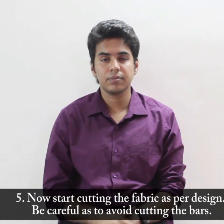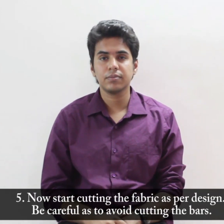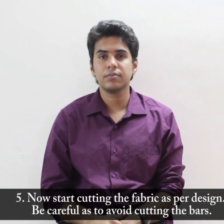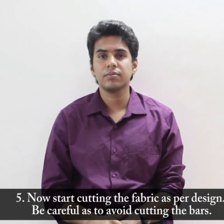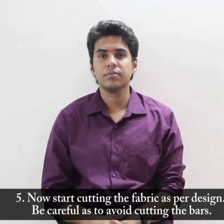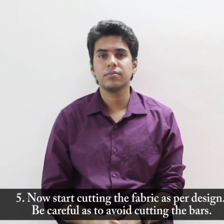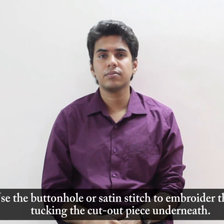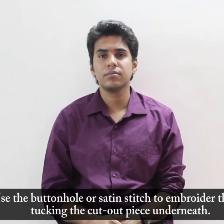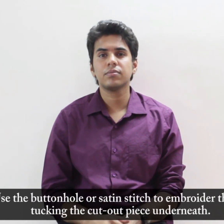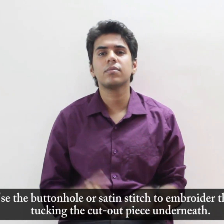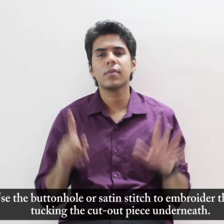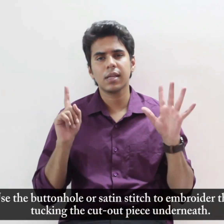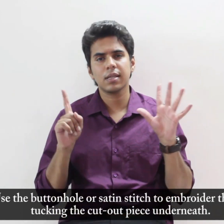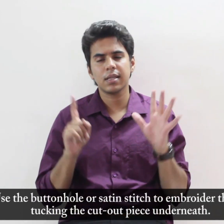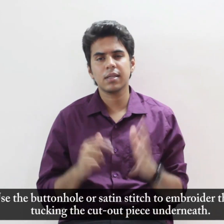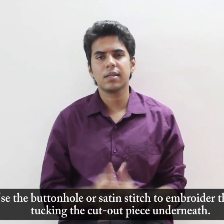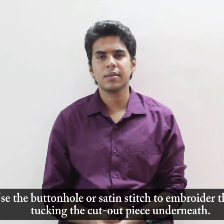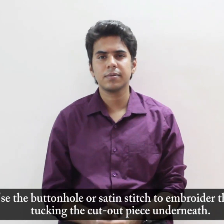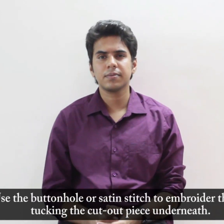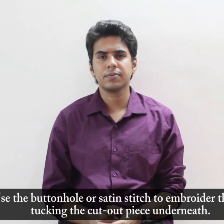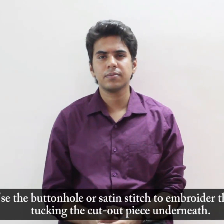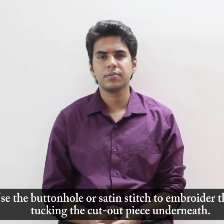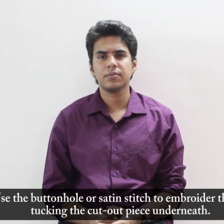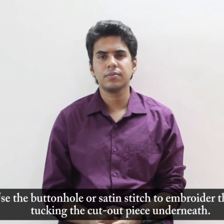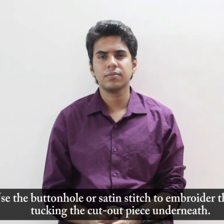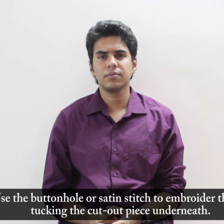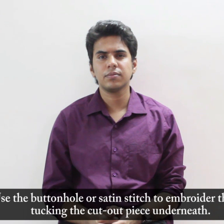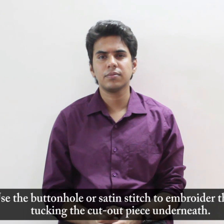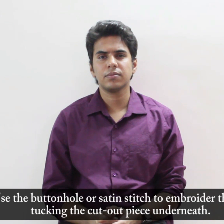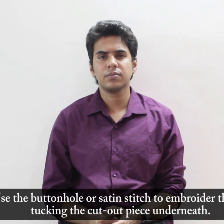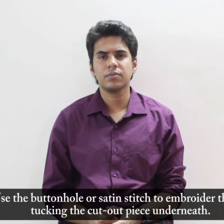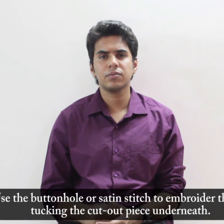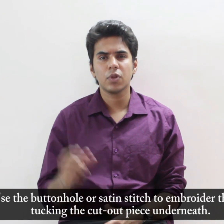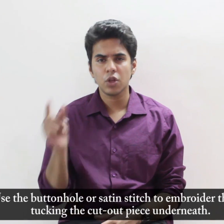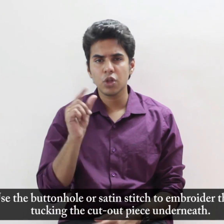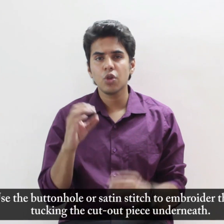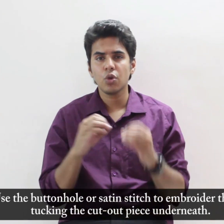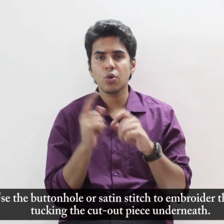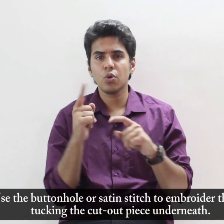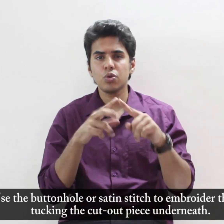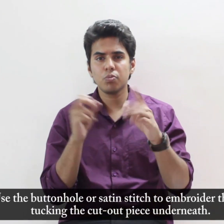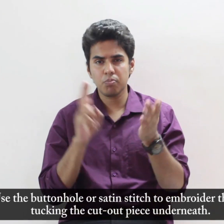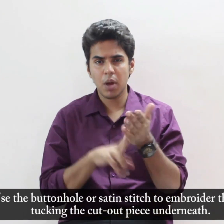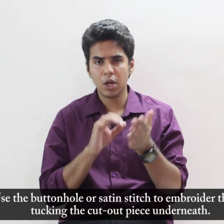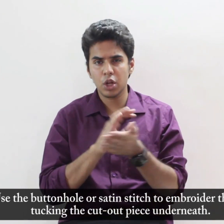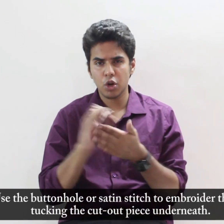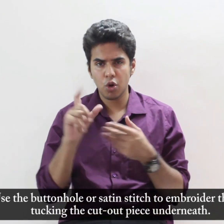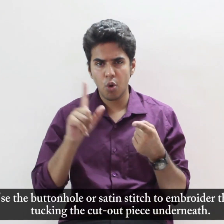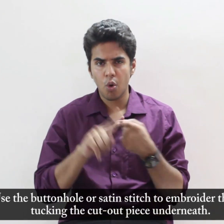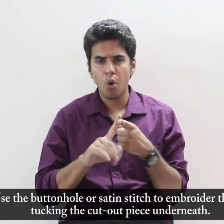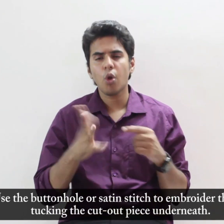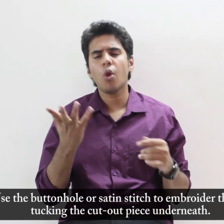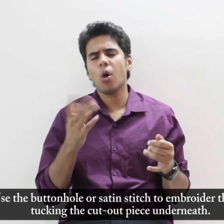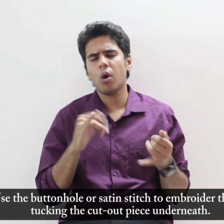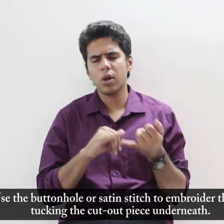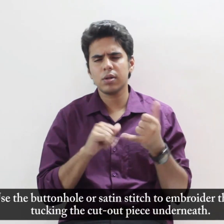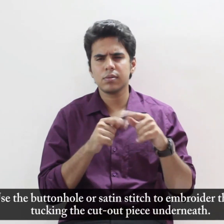Number 6. Use the buttonhole or satin stitch to embroider the piece tucking the cut out piece